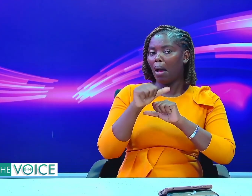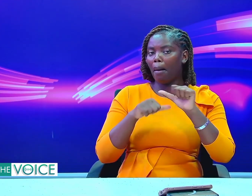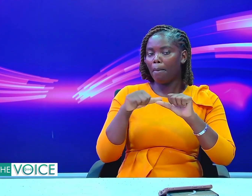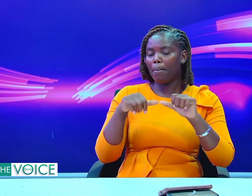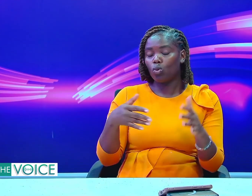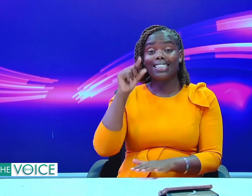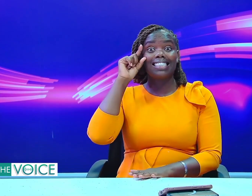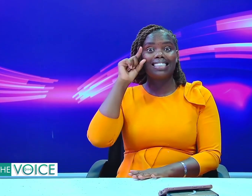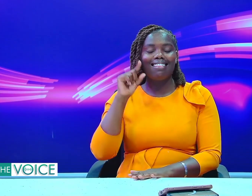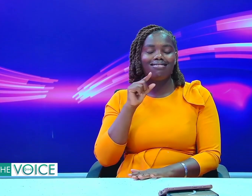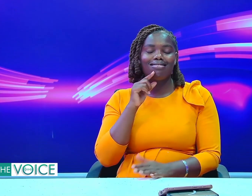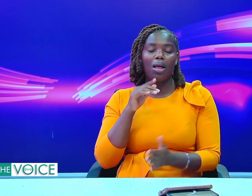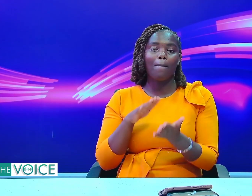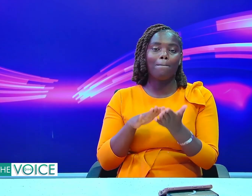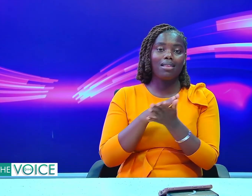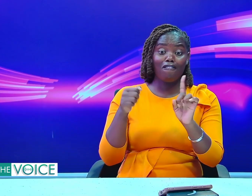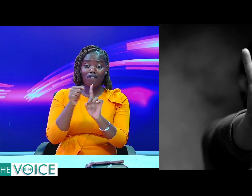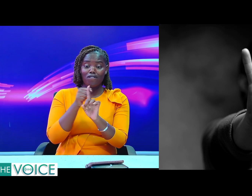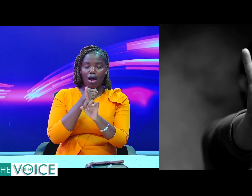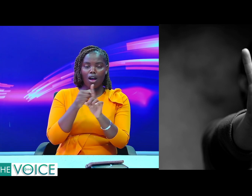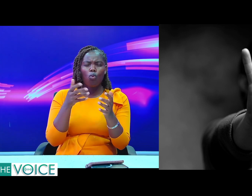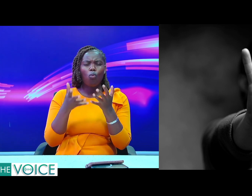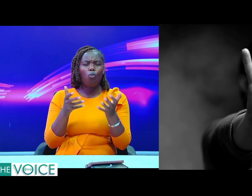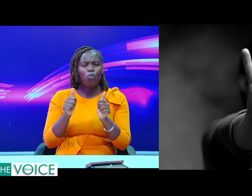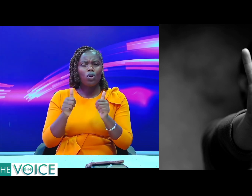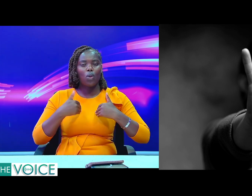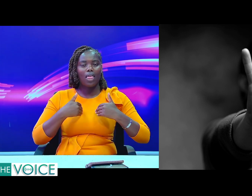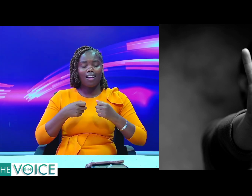about gender-based violence.